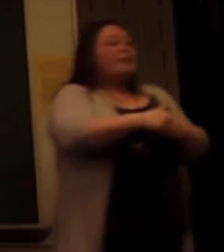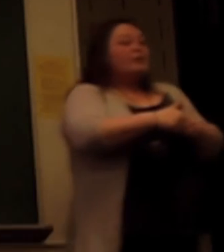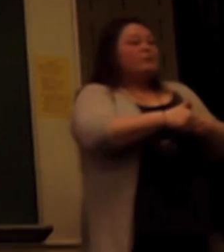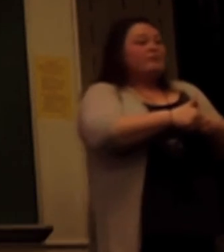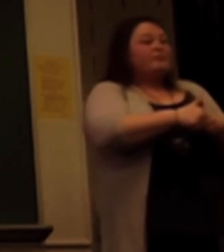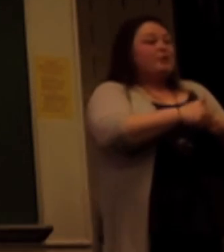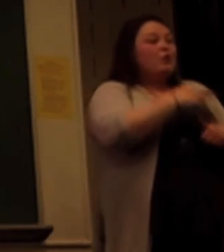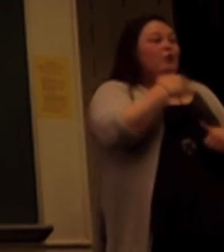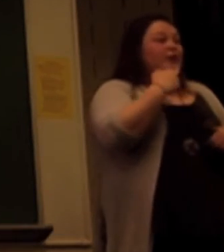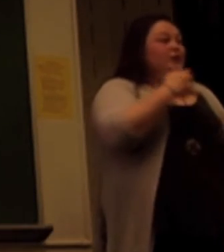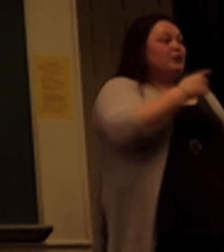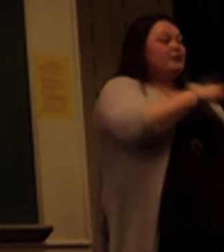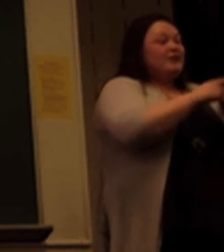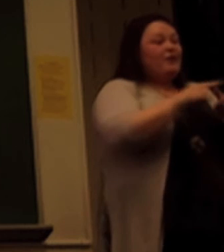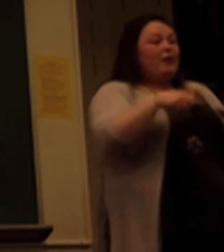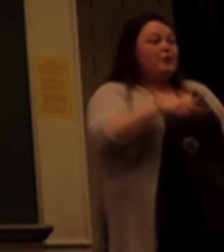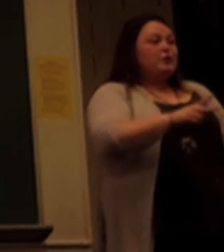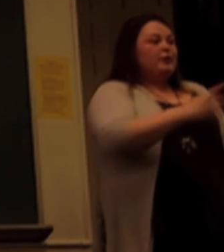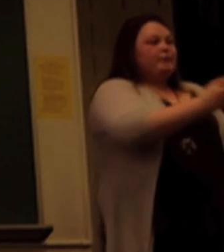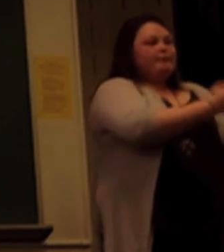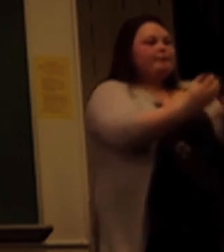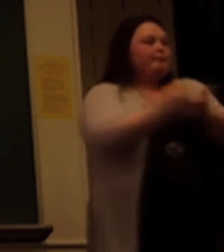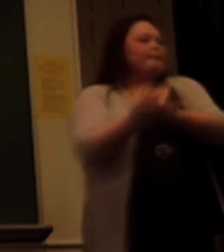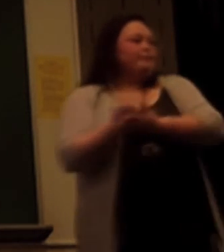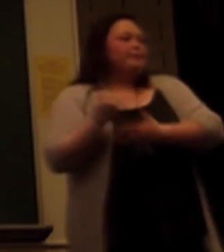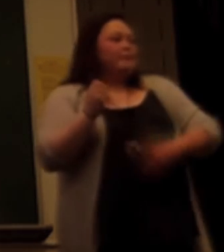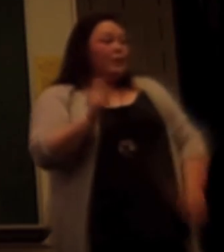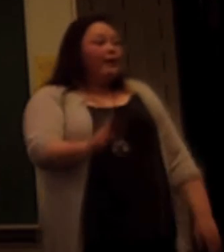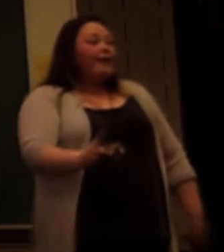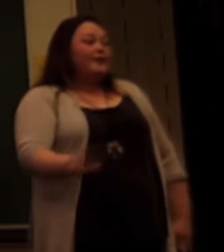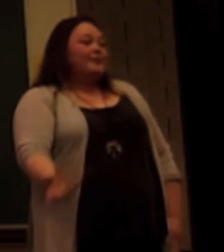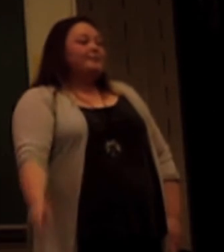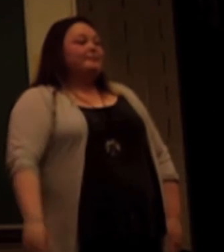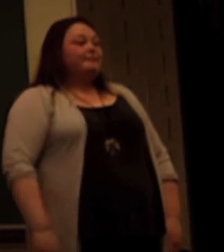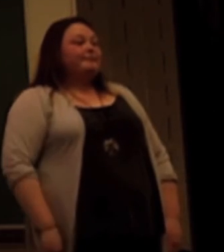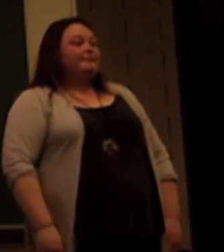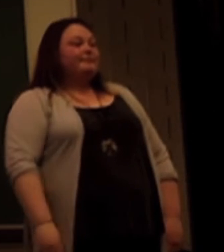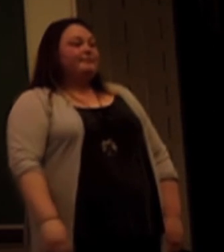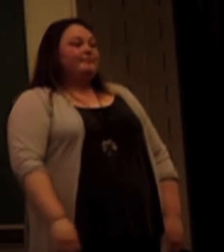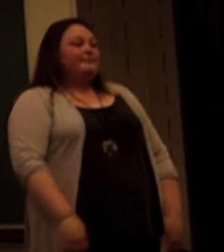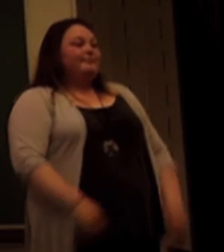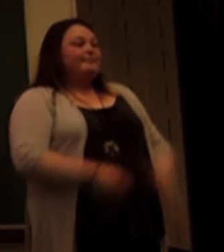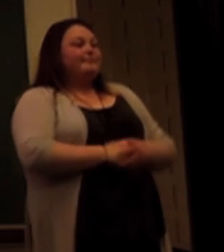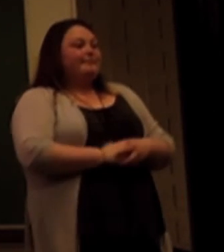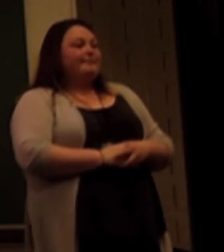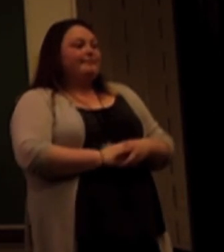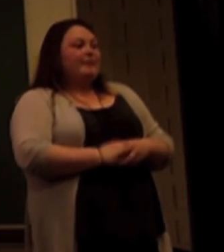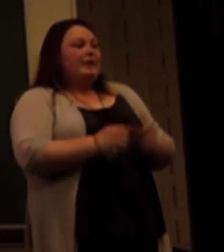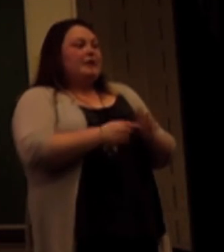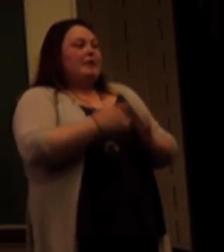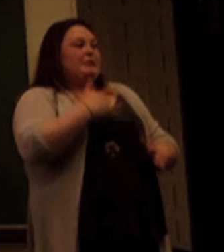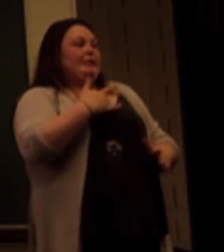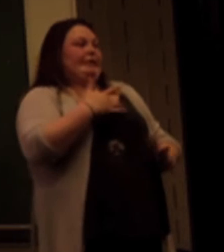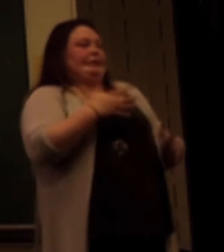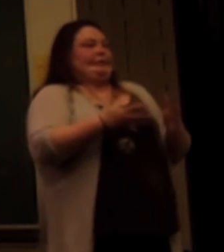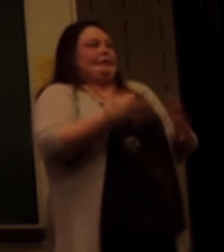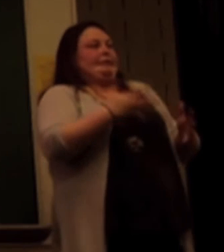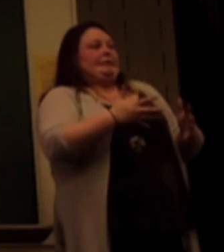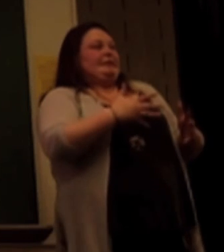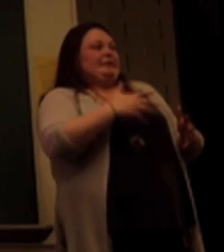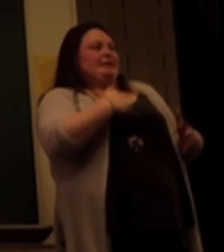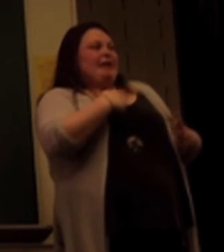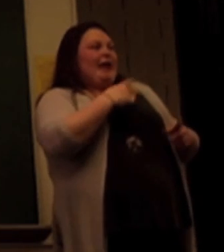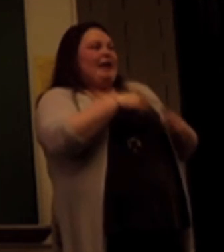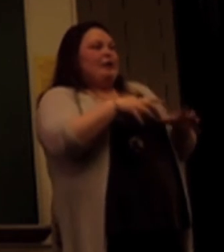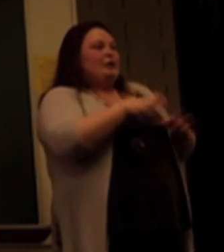risk now, you're going to regret it later because you're going to be like, oh crap, now I actually have to know what I'm doing. Maybe I shouldn't take this risk before I at least was a student, and I could use that as